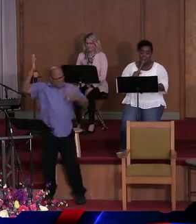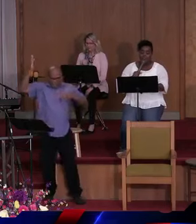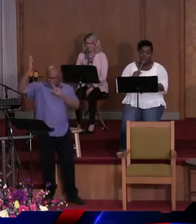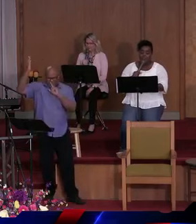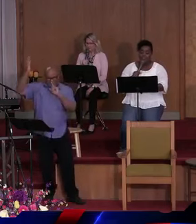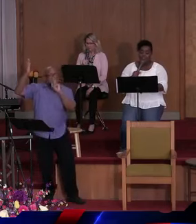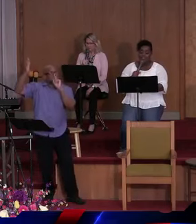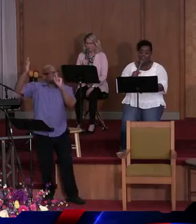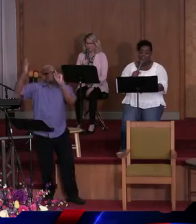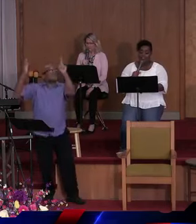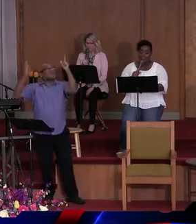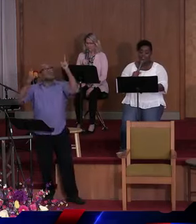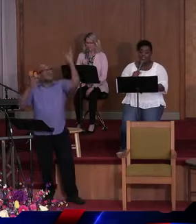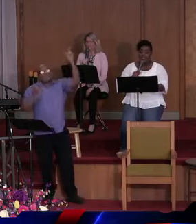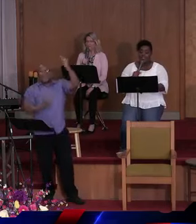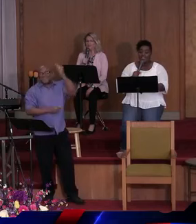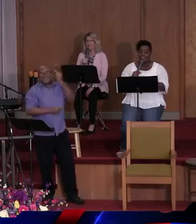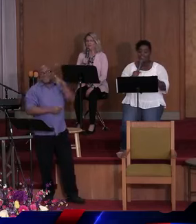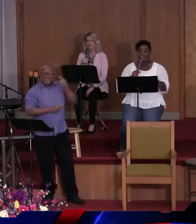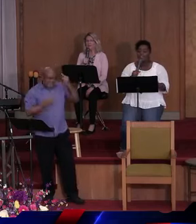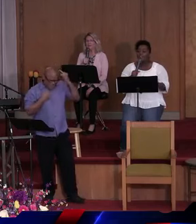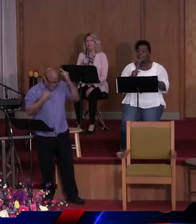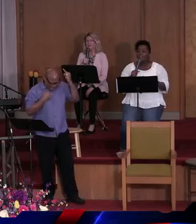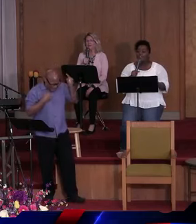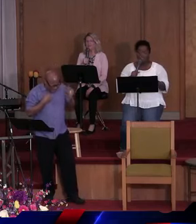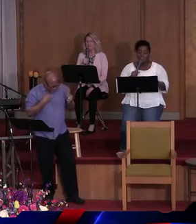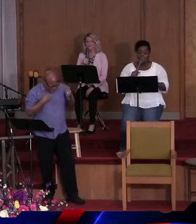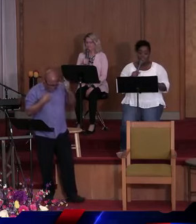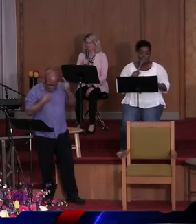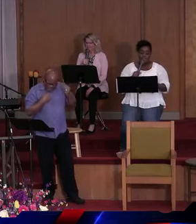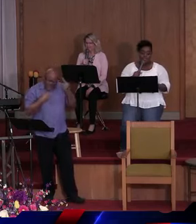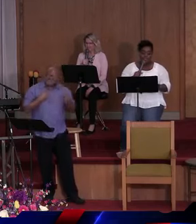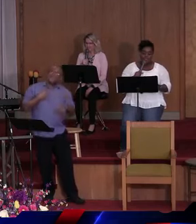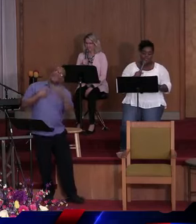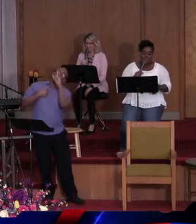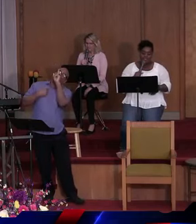Is it true that you are thinking of me?